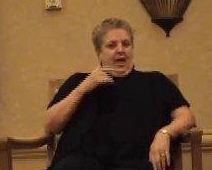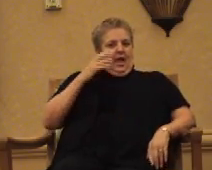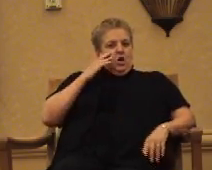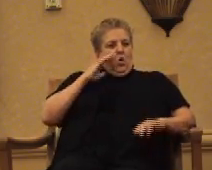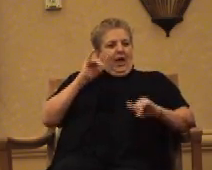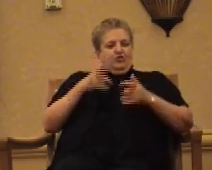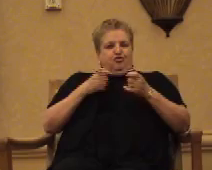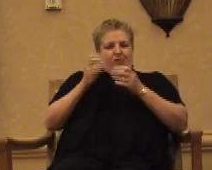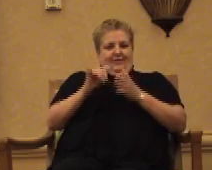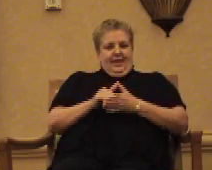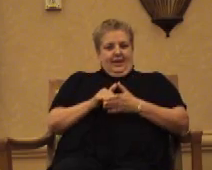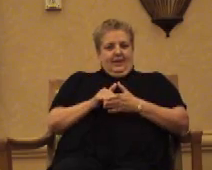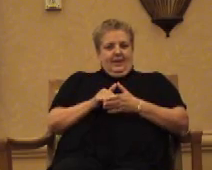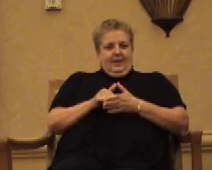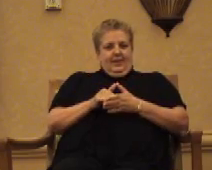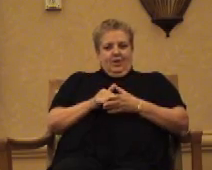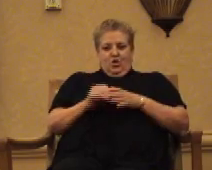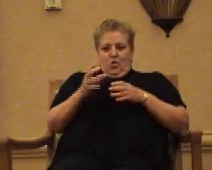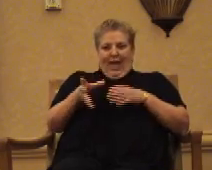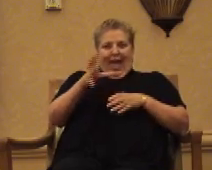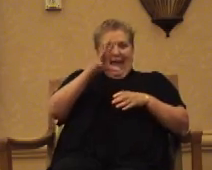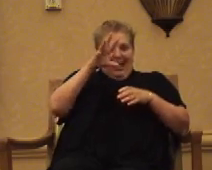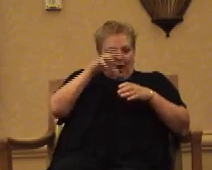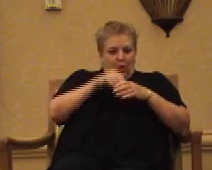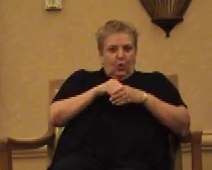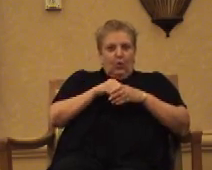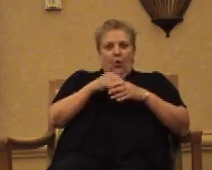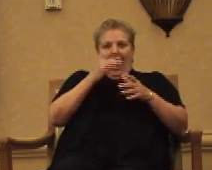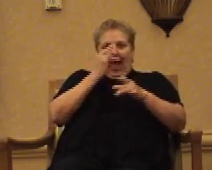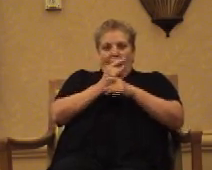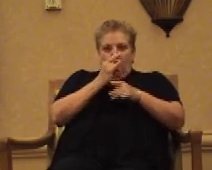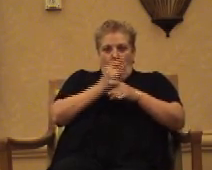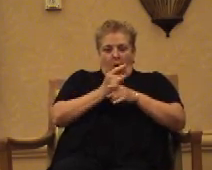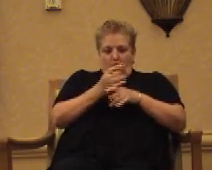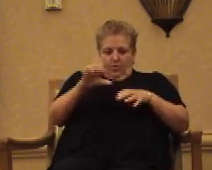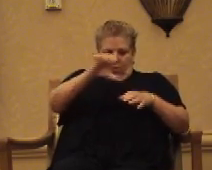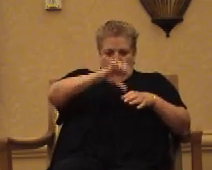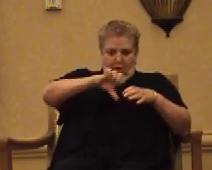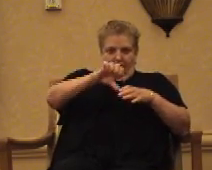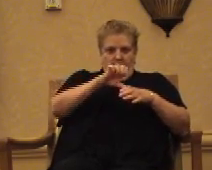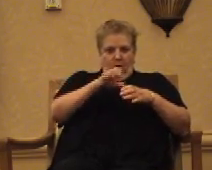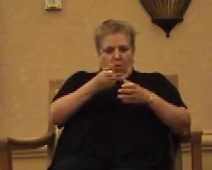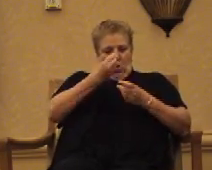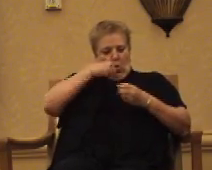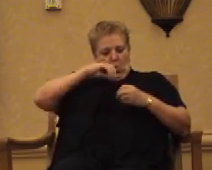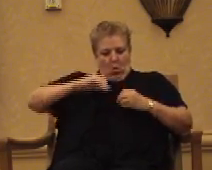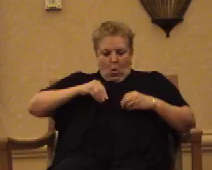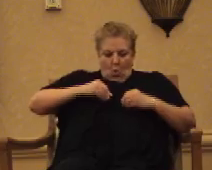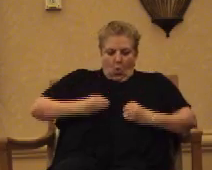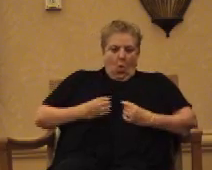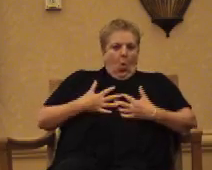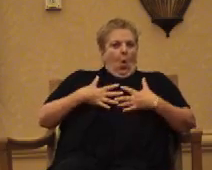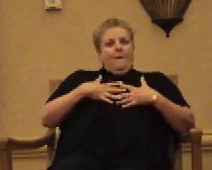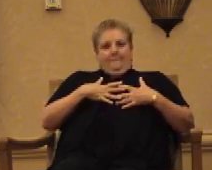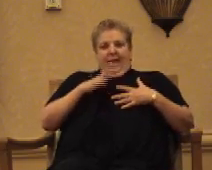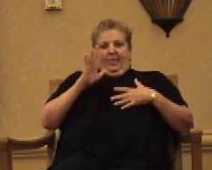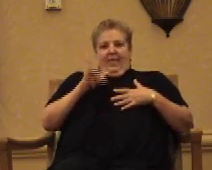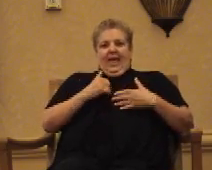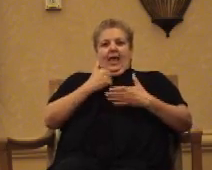pour alcohol on top of this and it goes away. And it did. And I got through 2 years of law school pouring alcohol